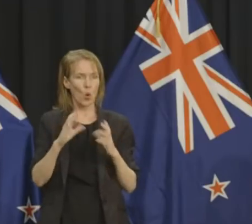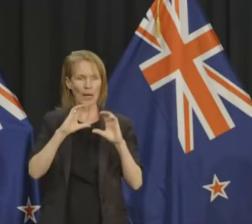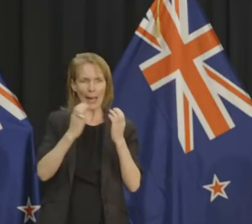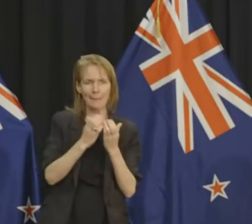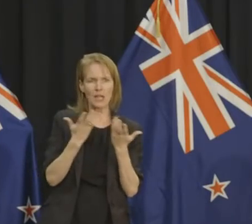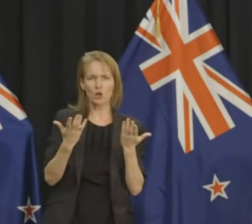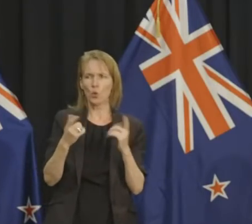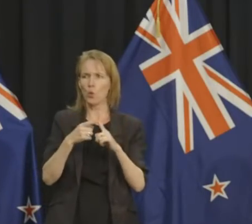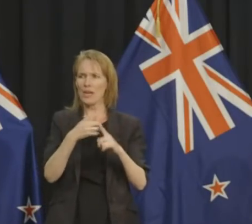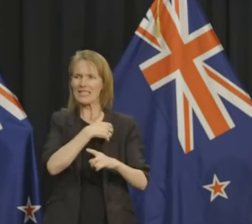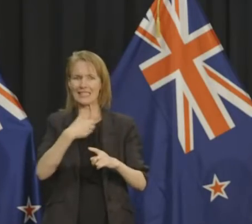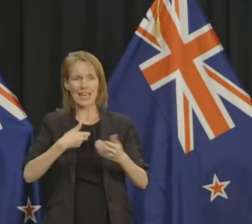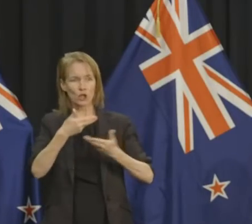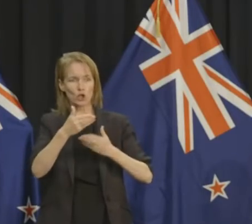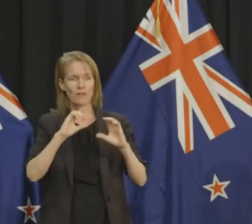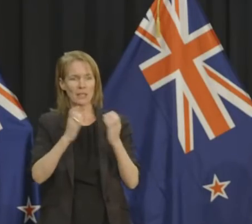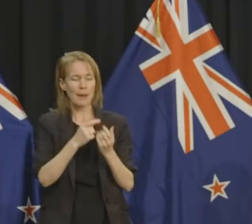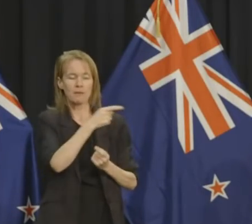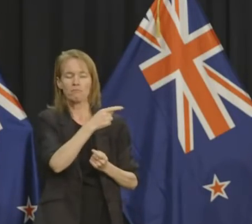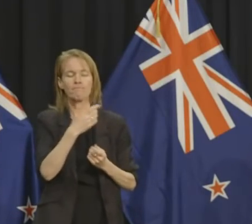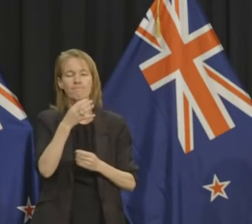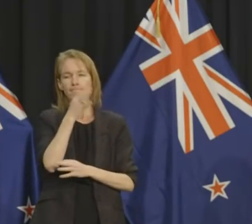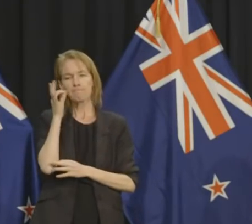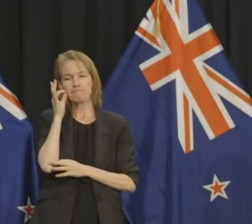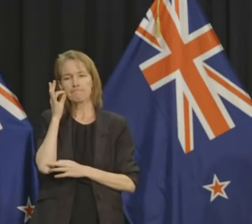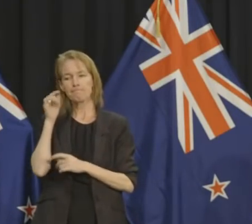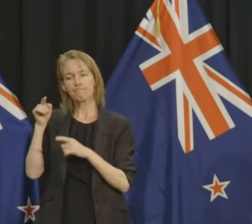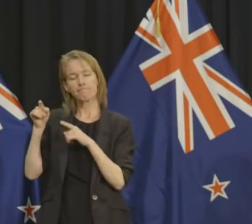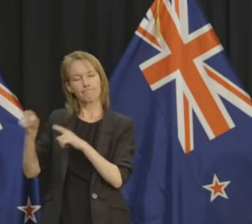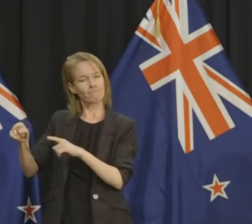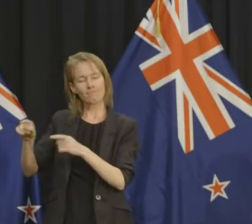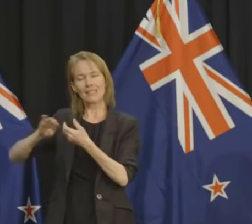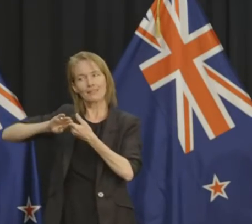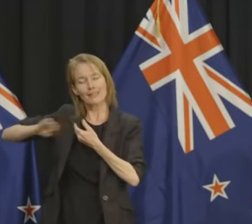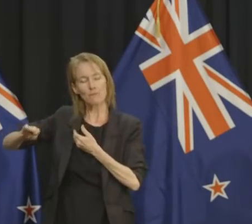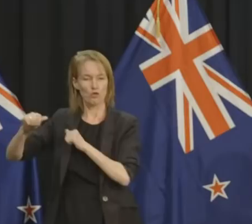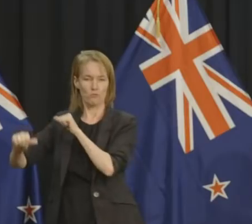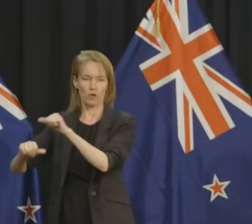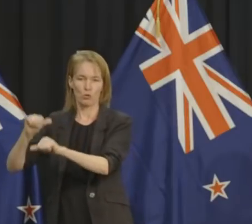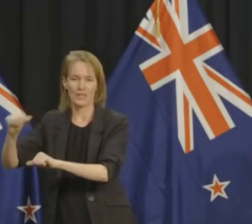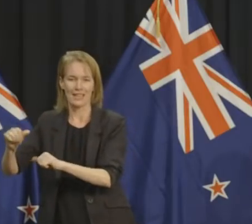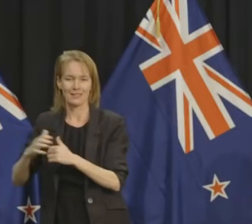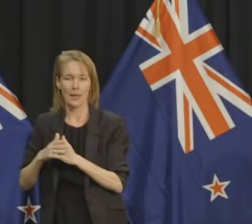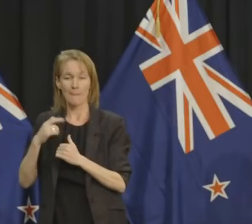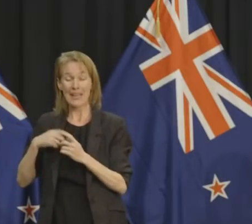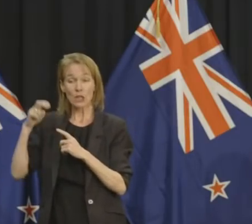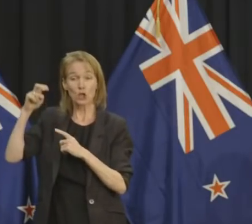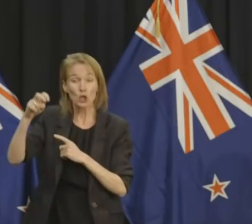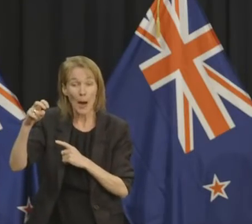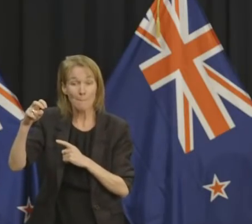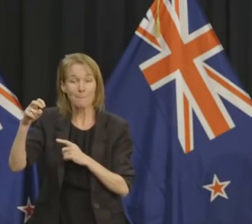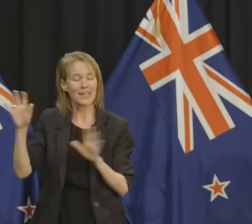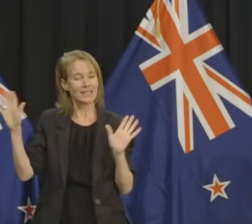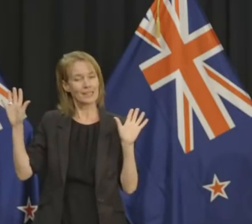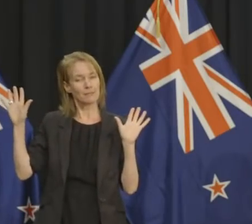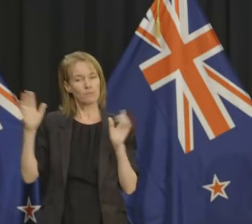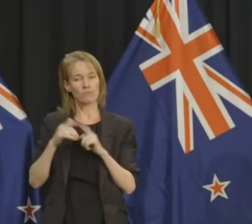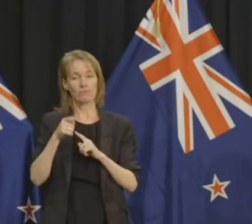charges? Well, how does that Again, I'm not going to preempt the report. It's not the report. That's if charges are laid or